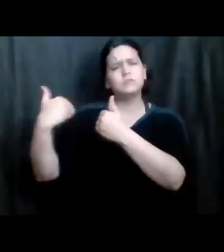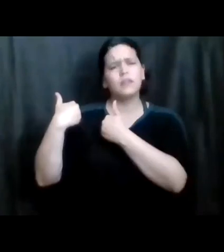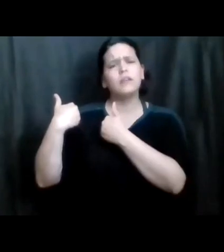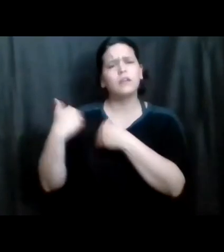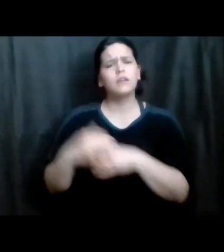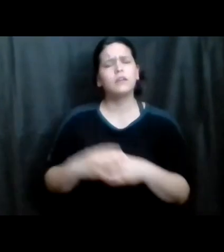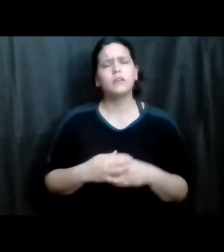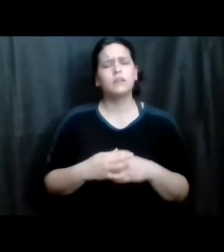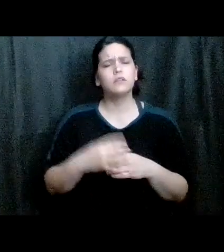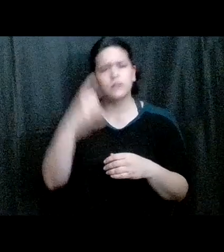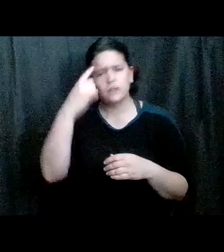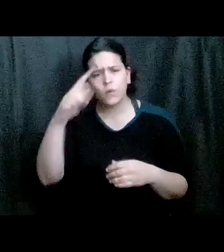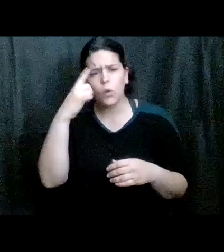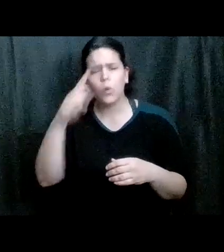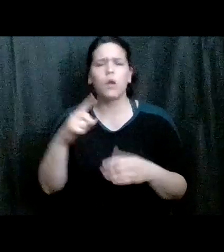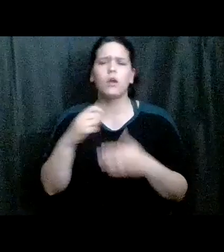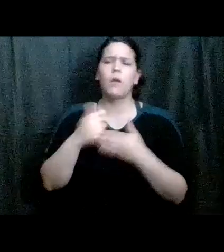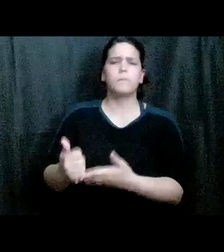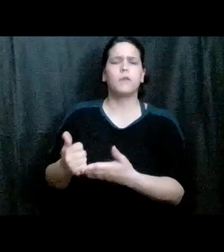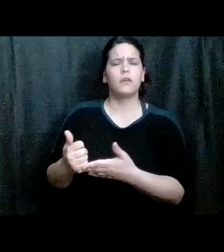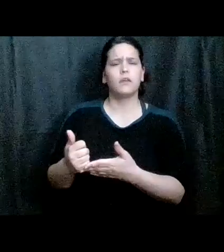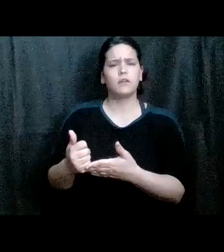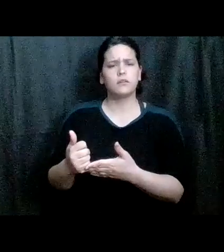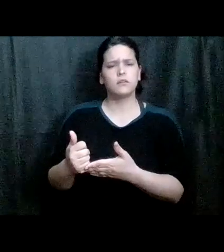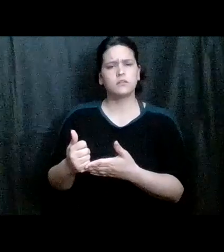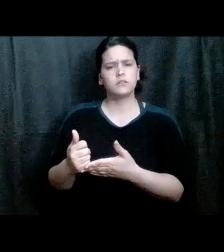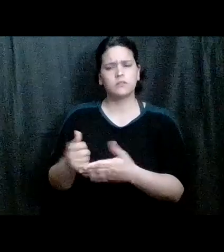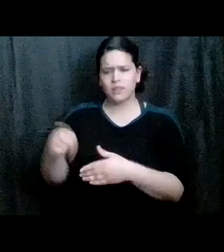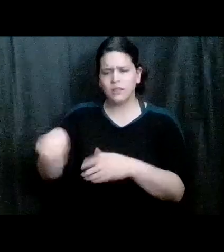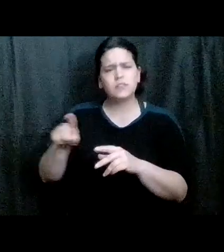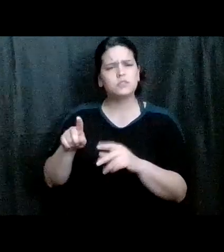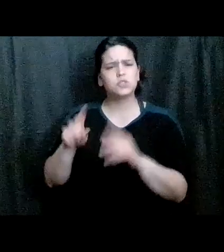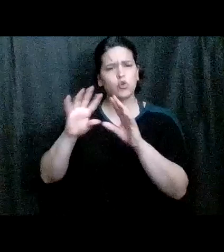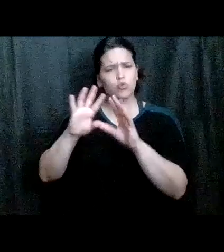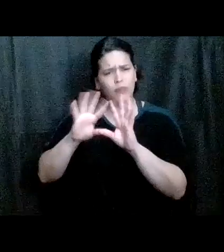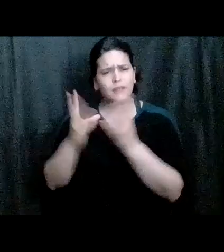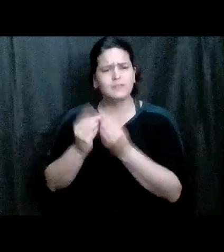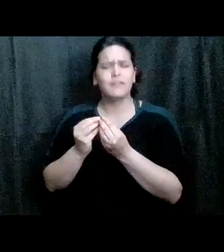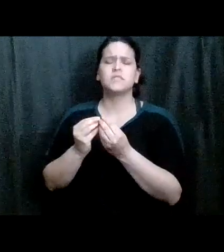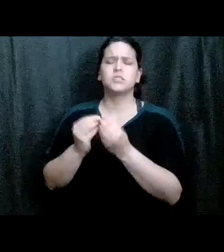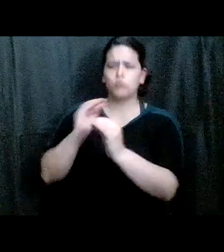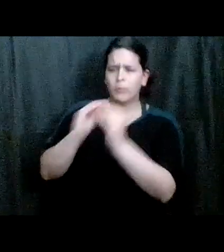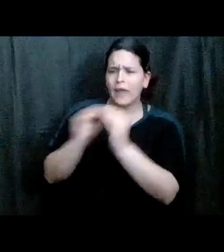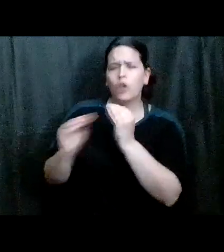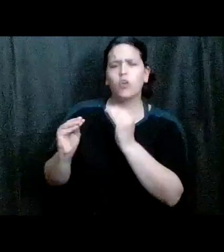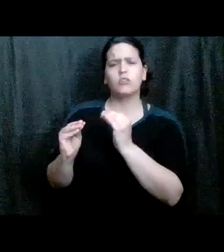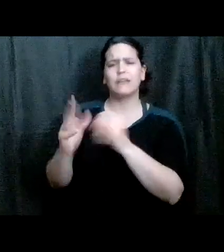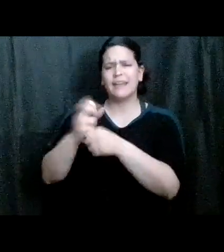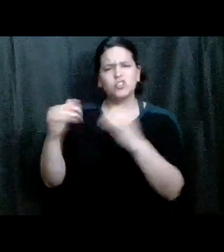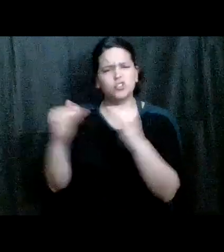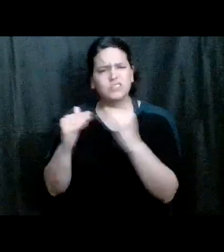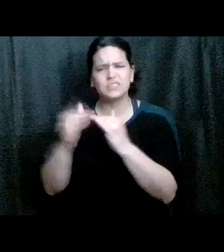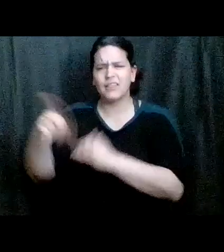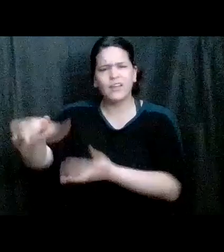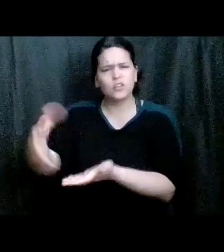to help these relatives get the reparations and justice they deserve from the atrocities